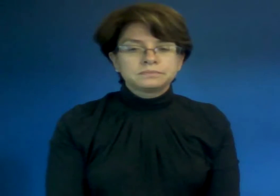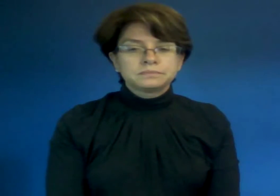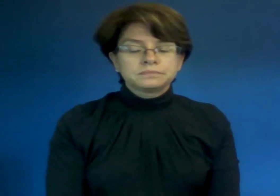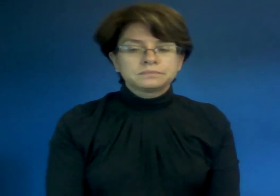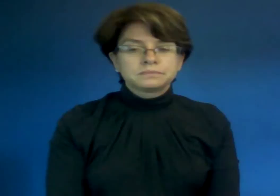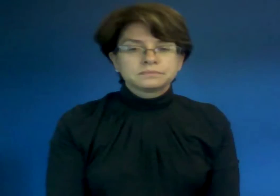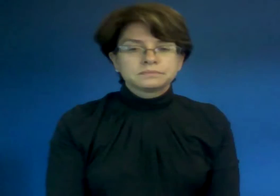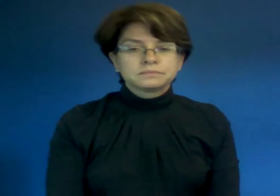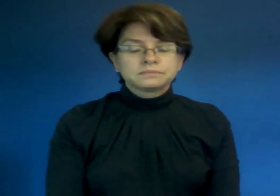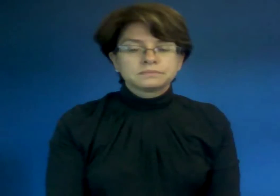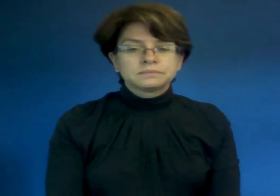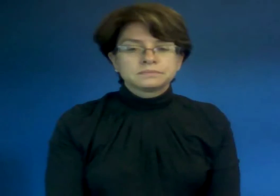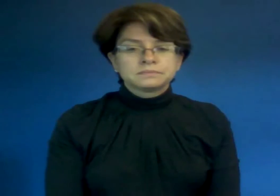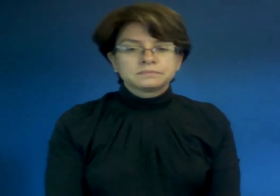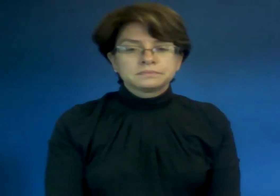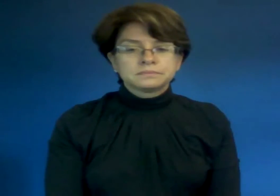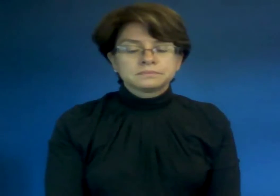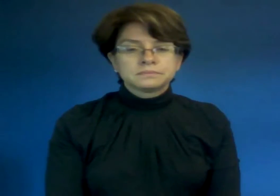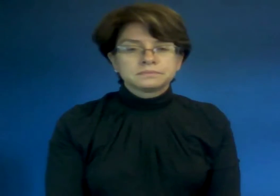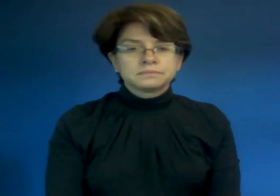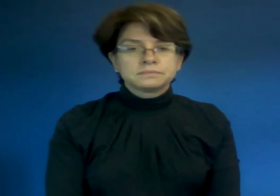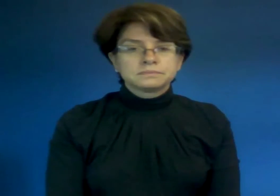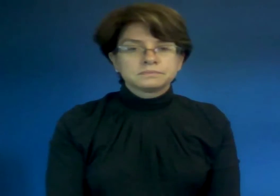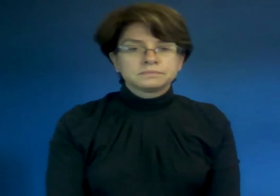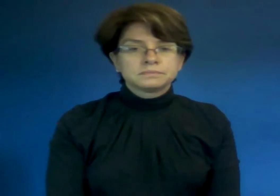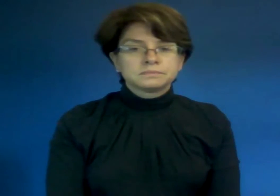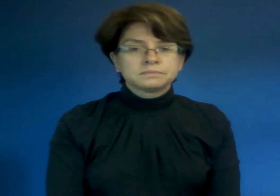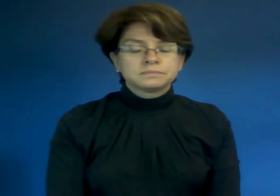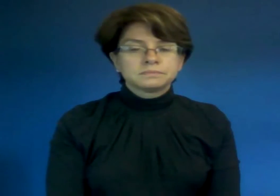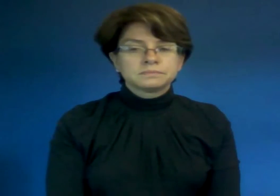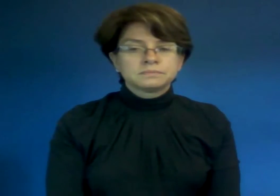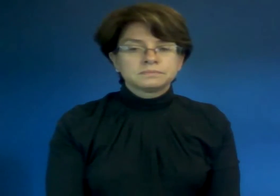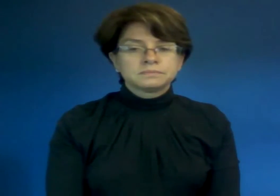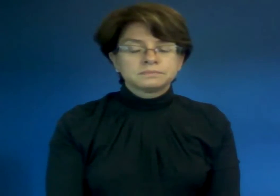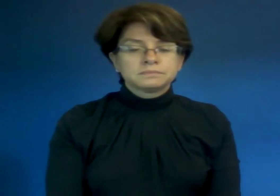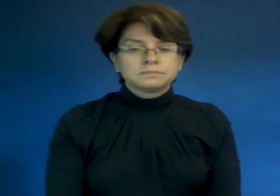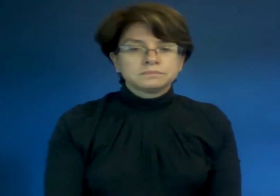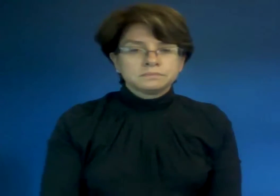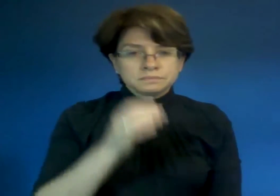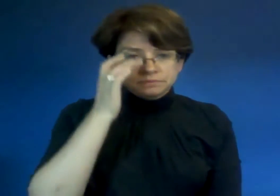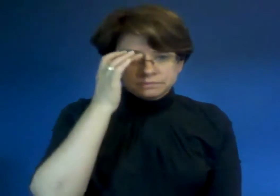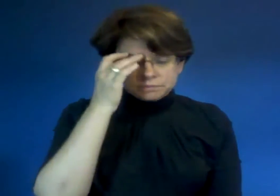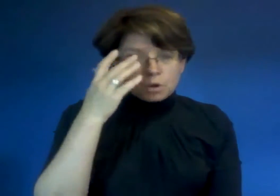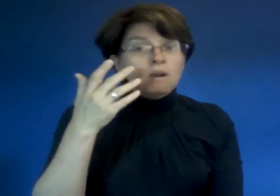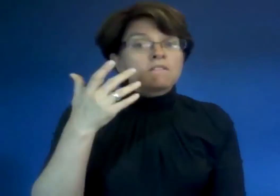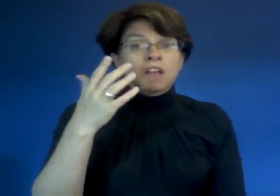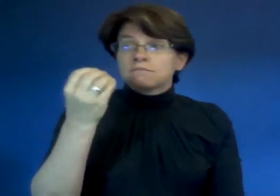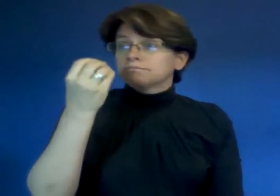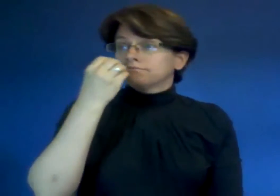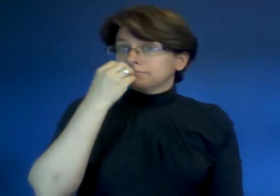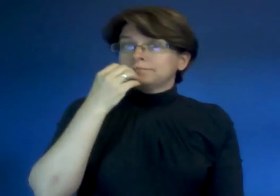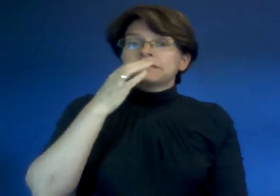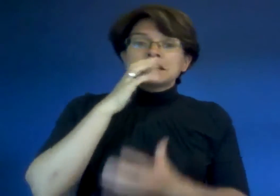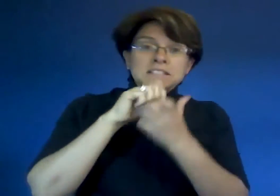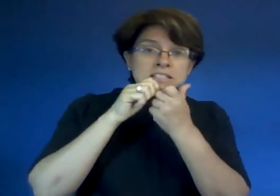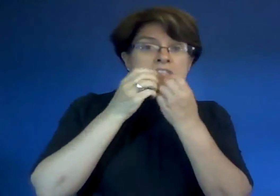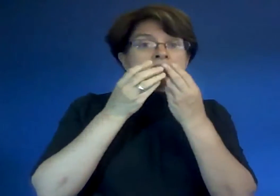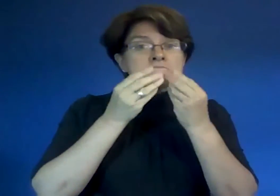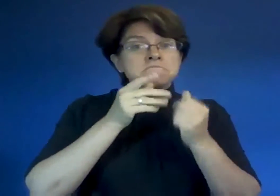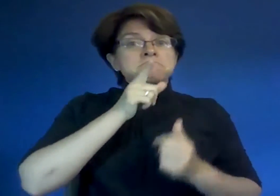juice. Gastric juice is a fairly nasty cocktail of chemicals that's designed primarily to break down proteins. Foods that are